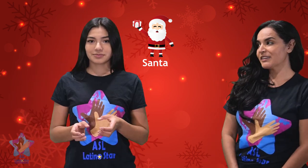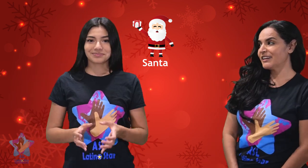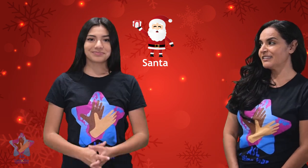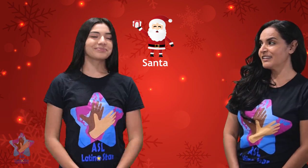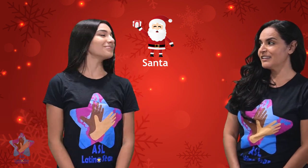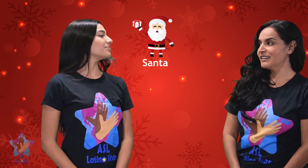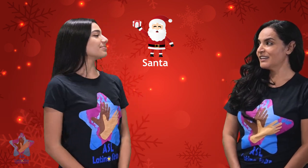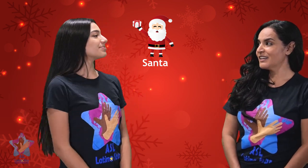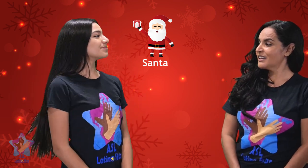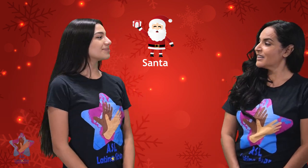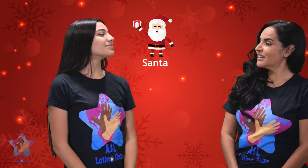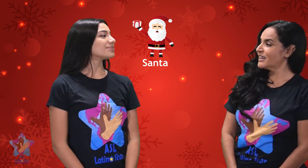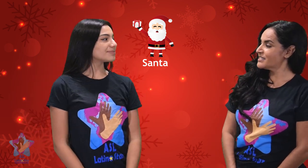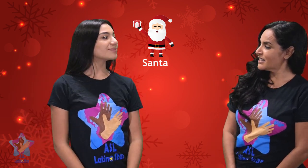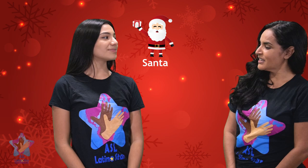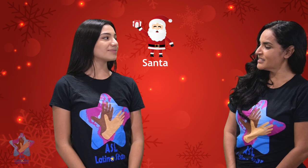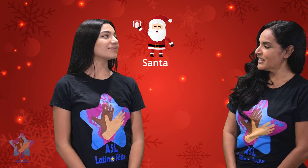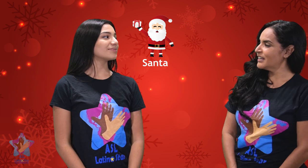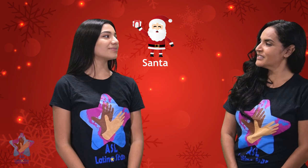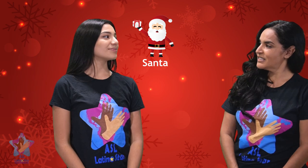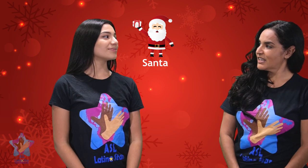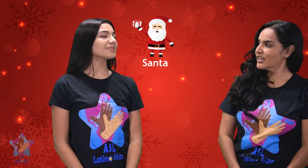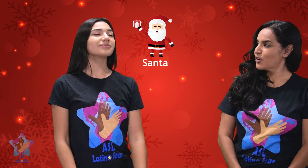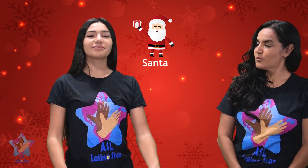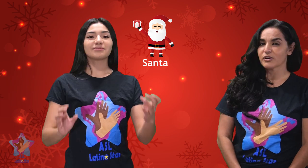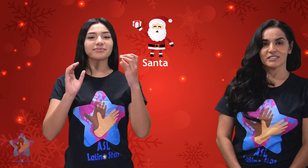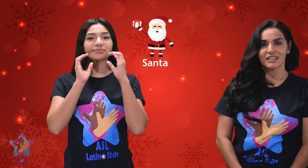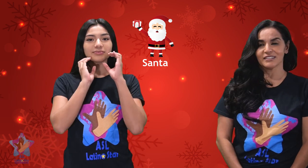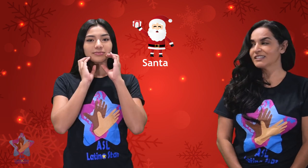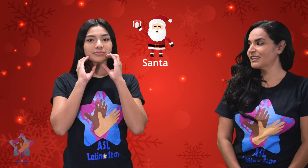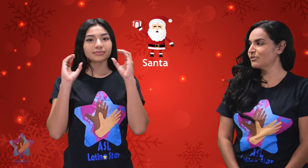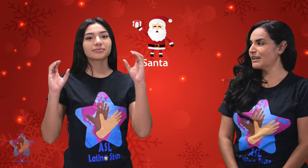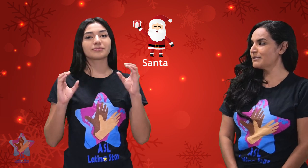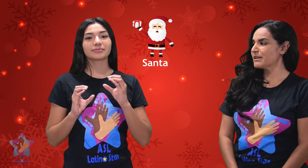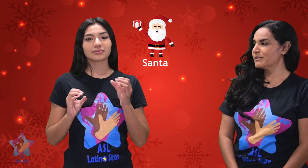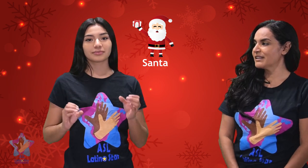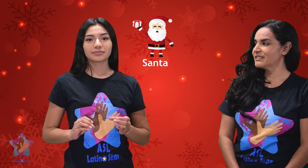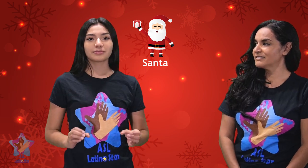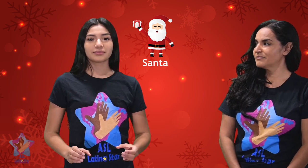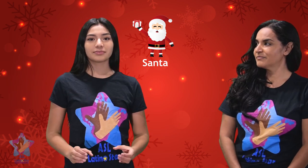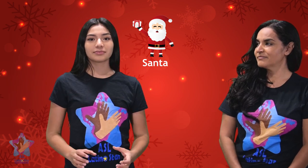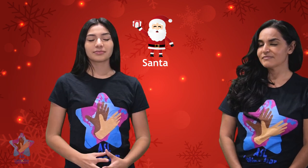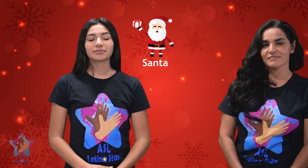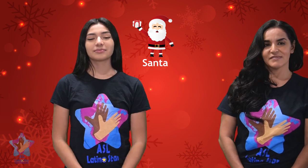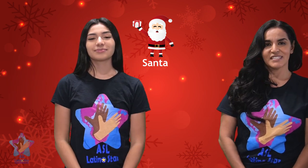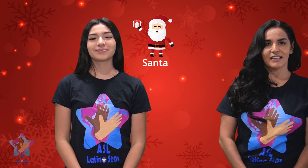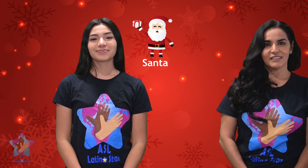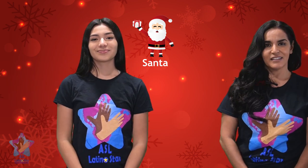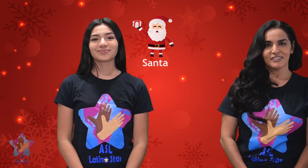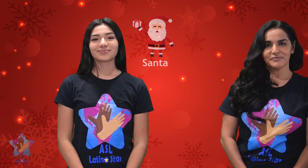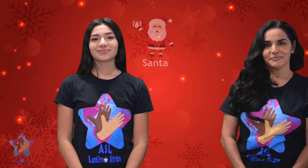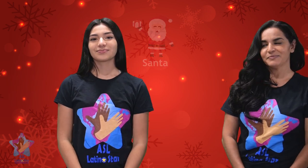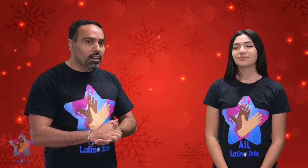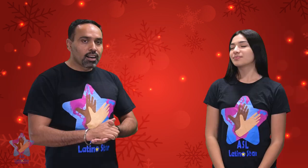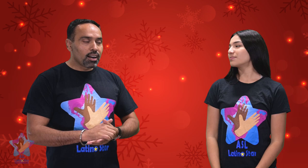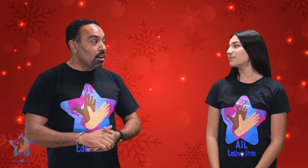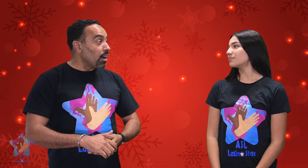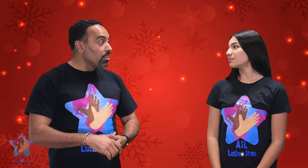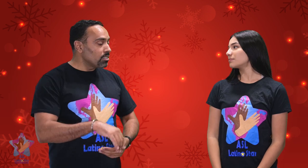grande y la seña se hace como que Santa tiene una barba. Santa. Santa. Ice,